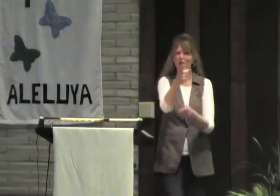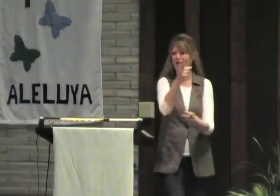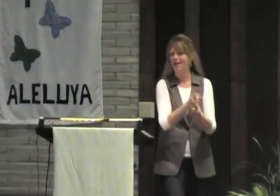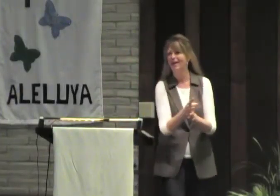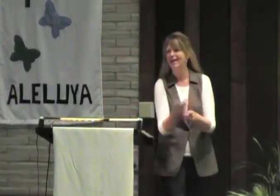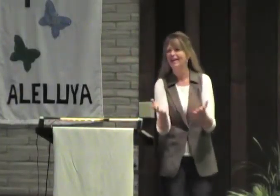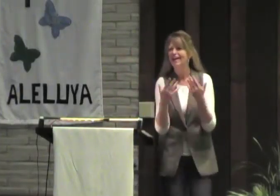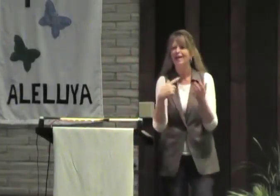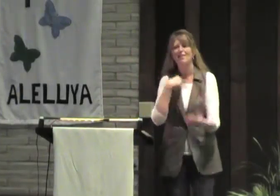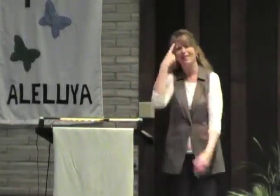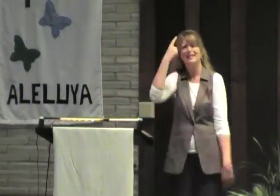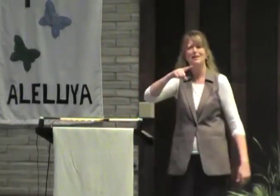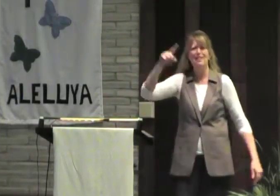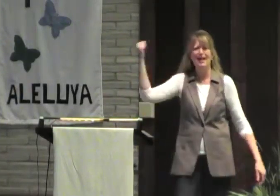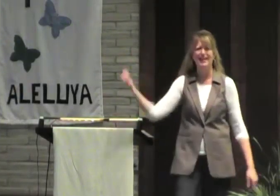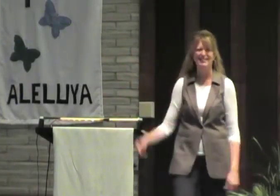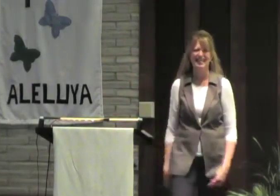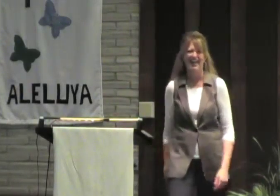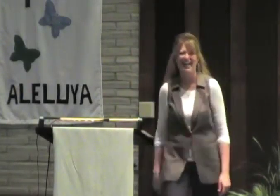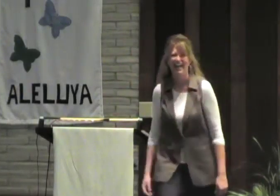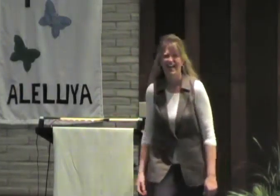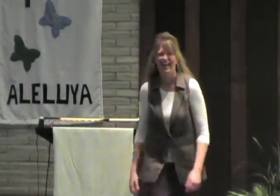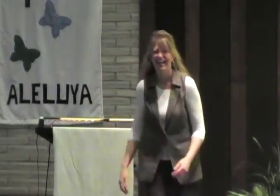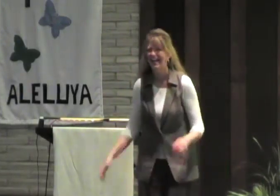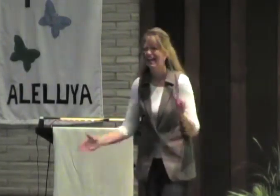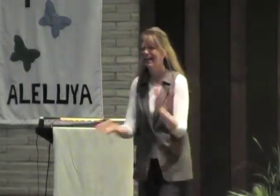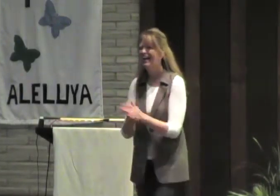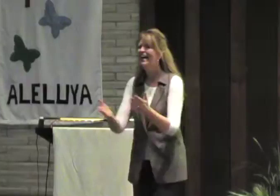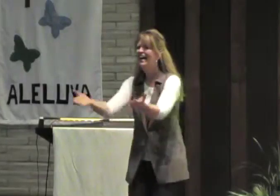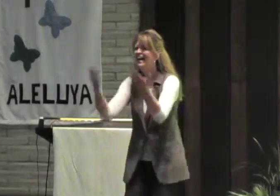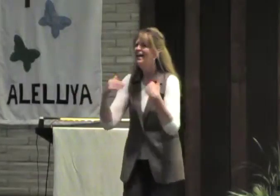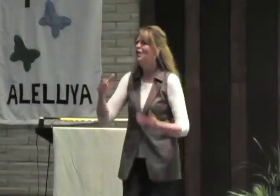God is a jealous God, that's right. It says that in the Bible. That's for something else.